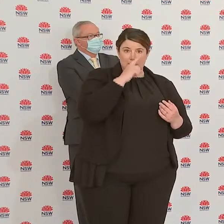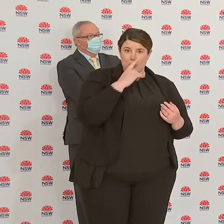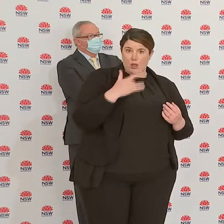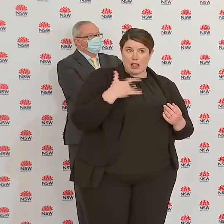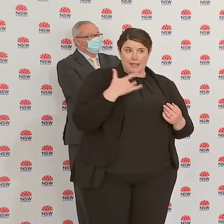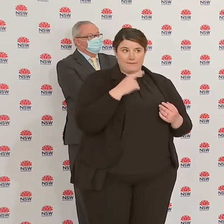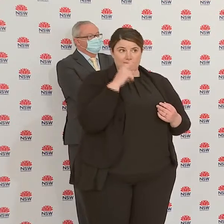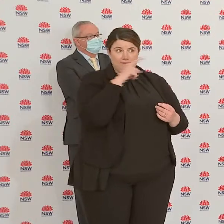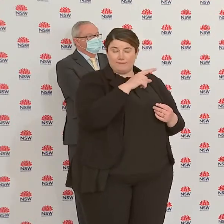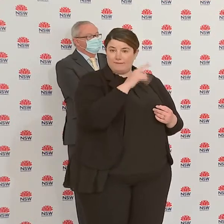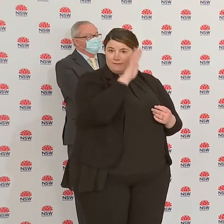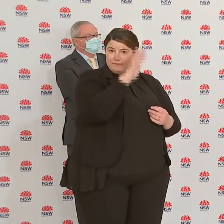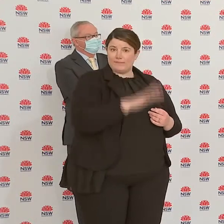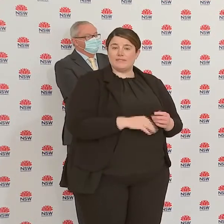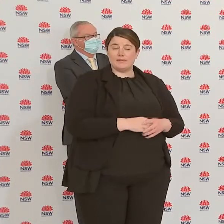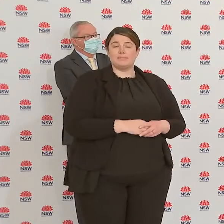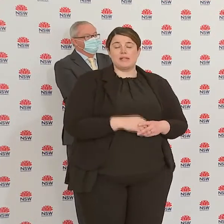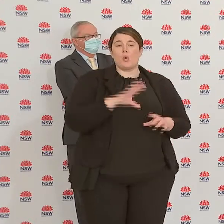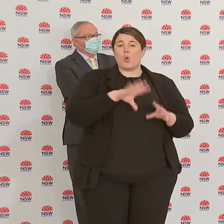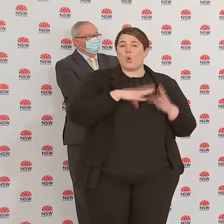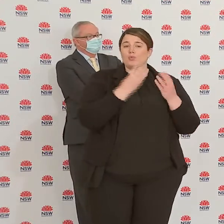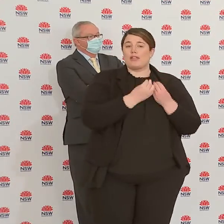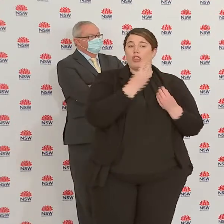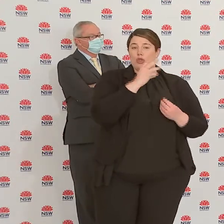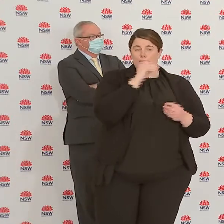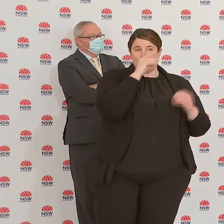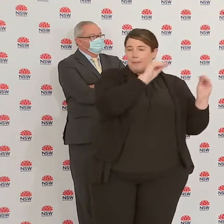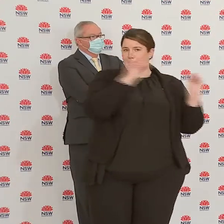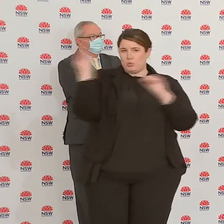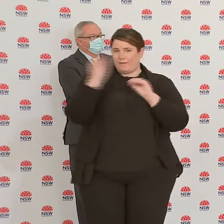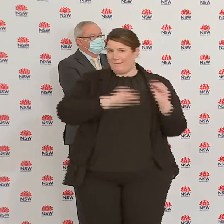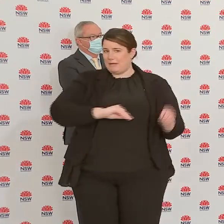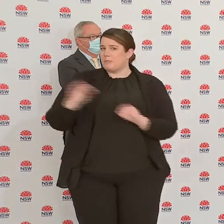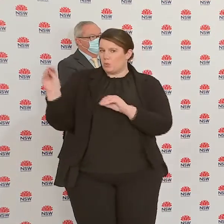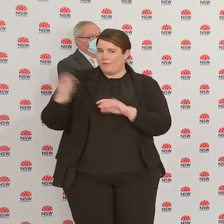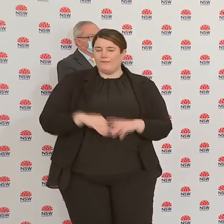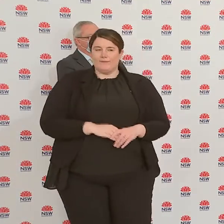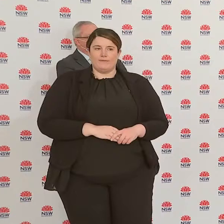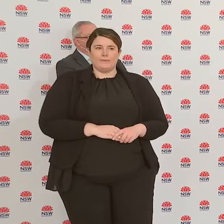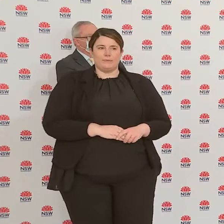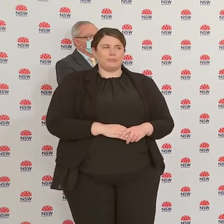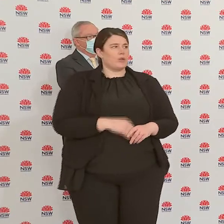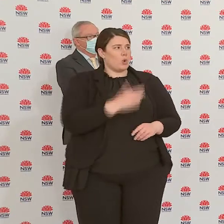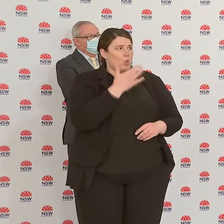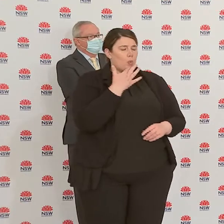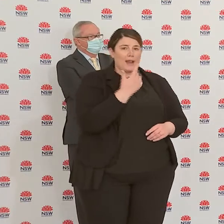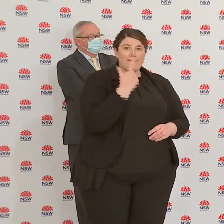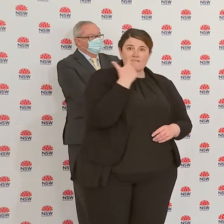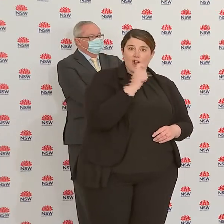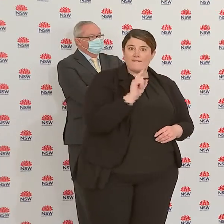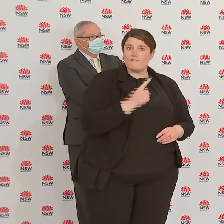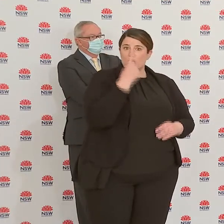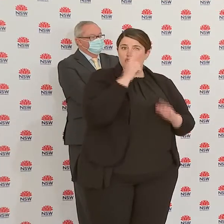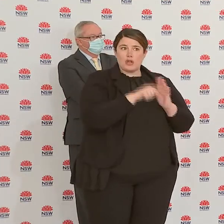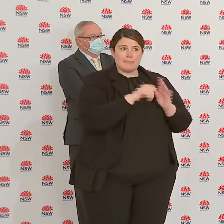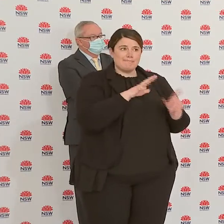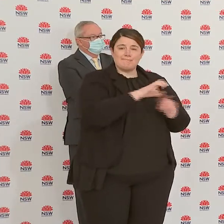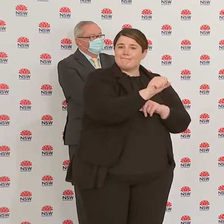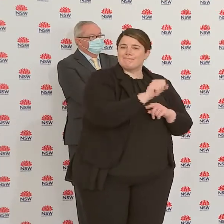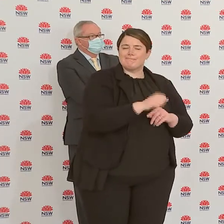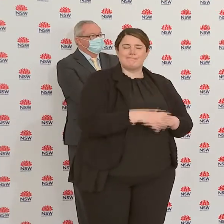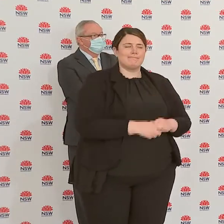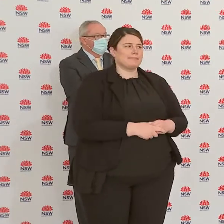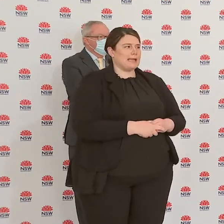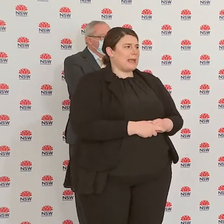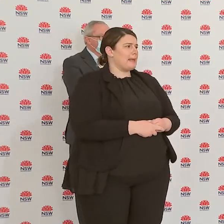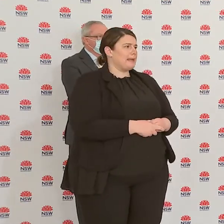that is you're talking about in that top floor? 30 residents. And when was the first case detected in that facility? I would have to check when the